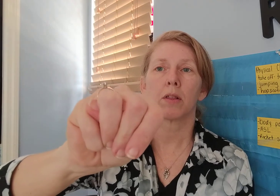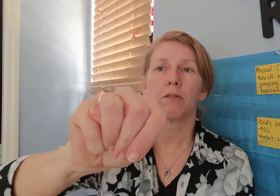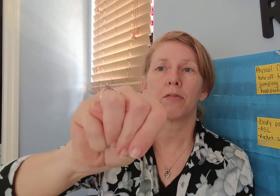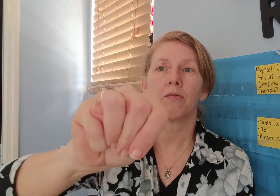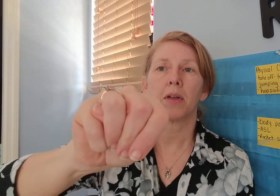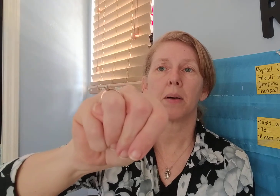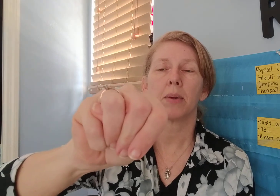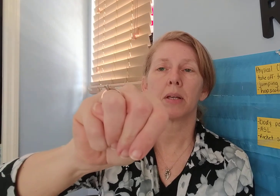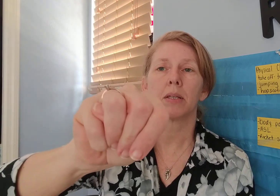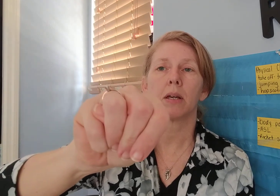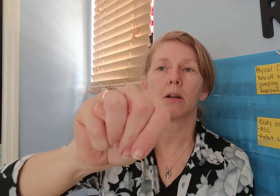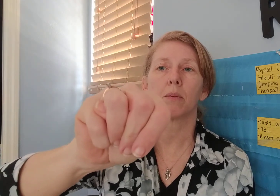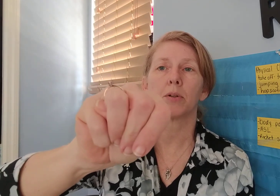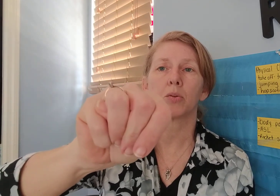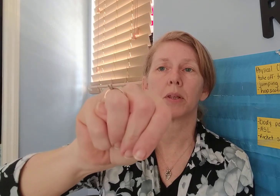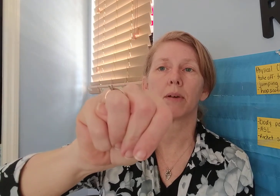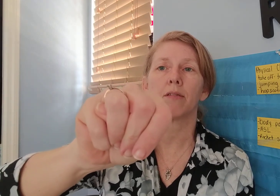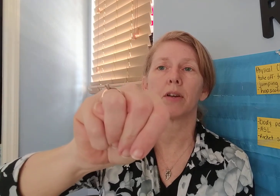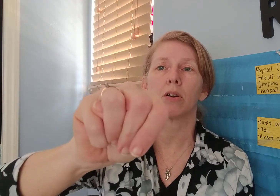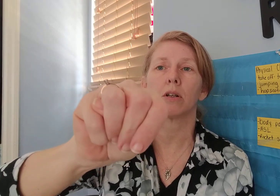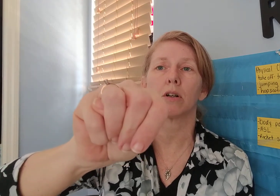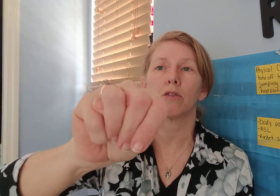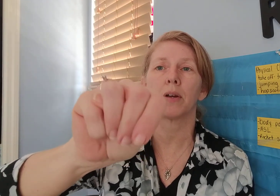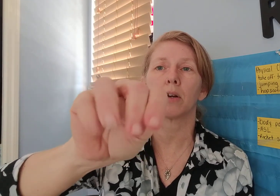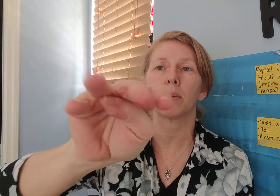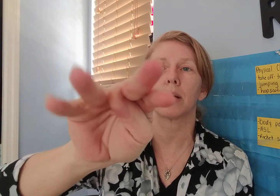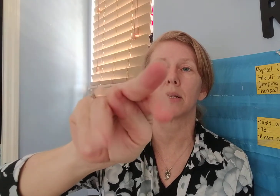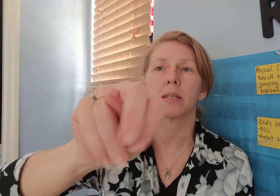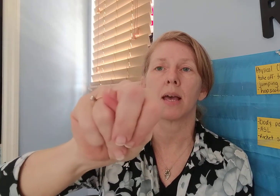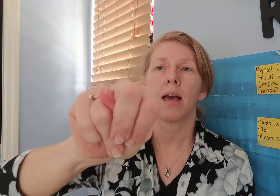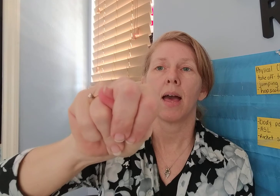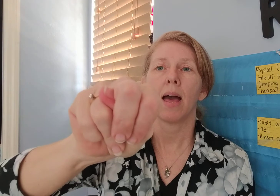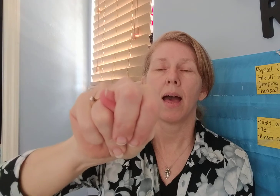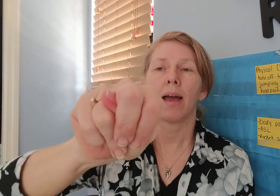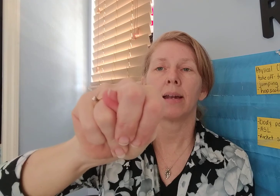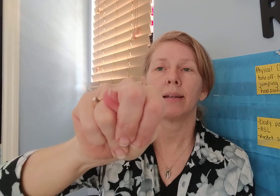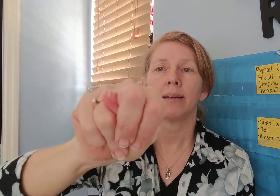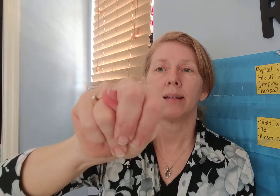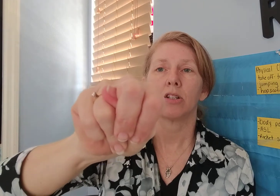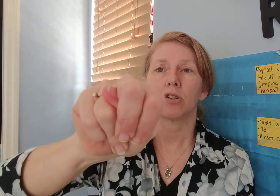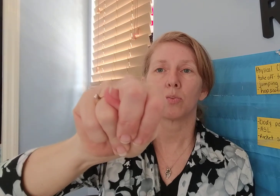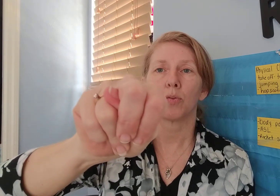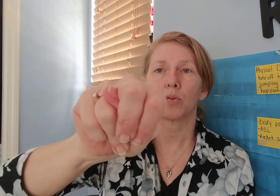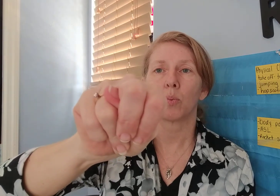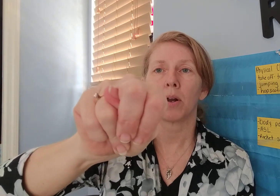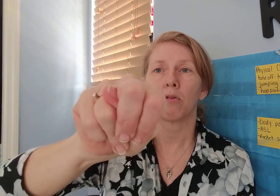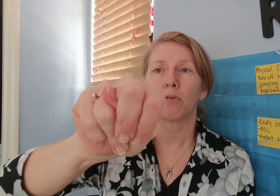the thumb is here between the ring finger and the little finger because N just moves one over.